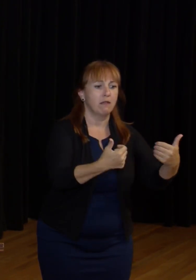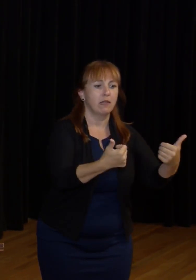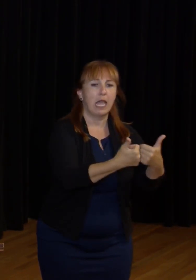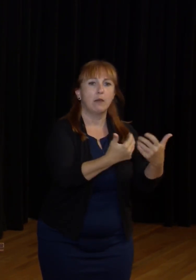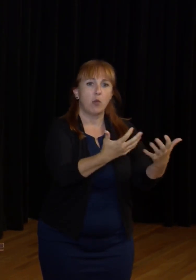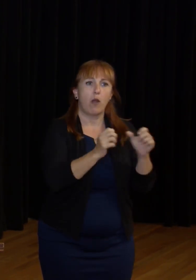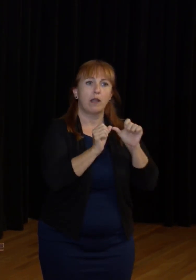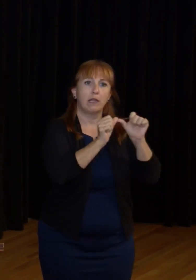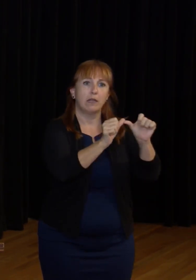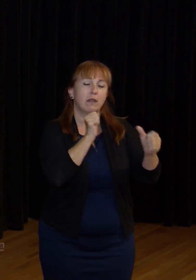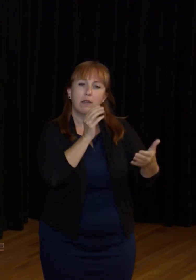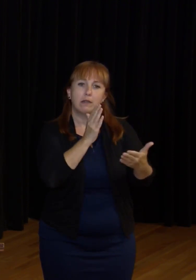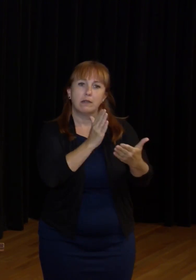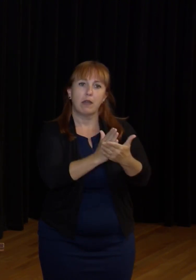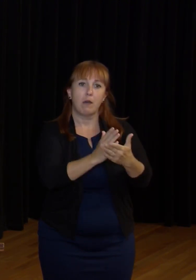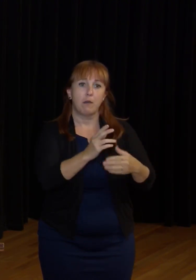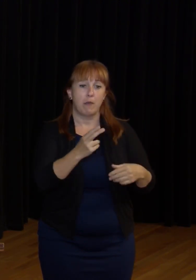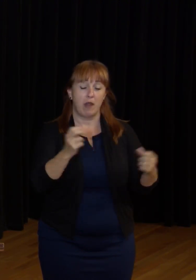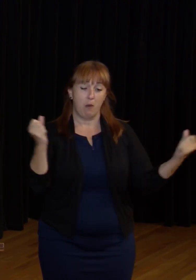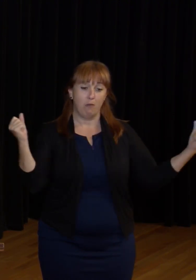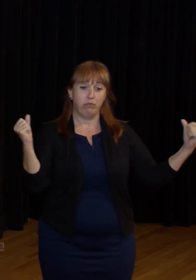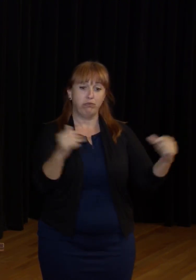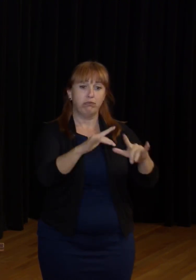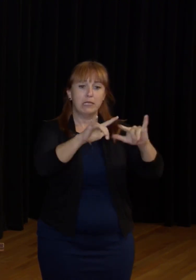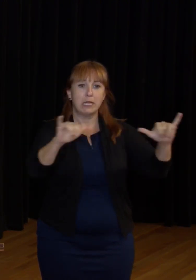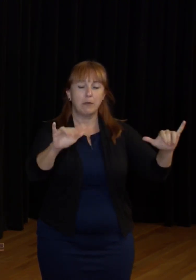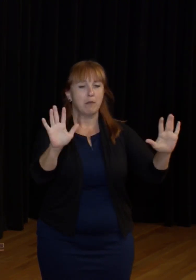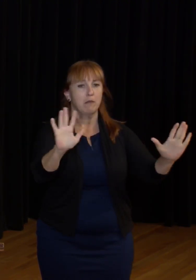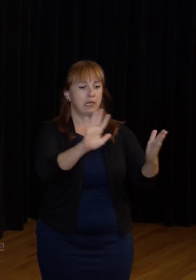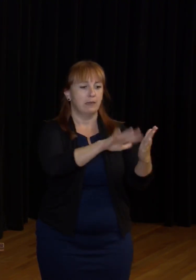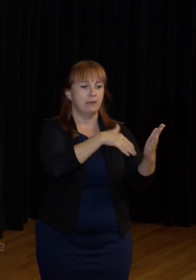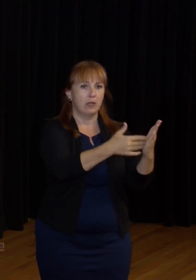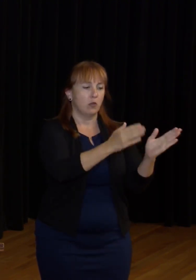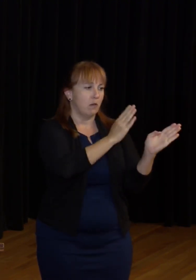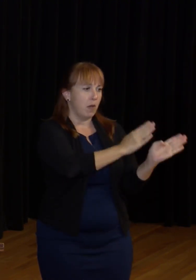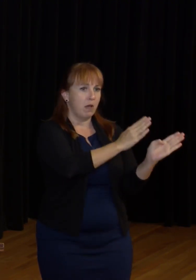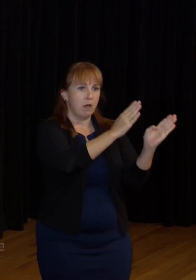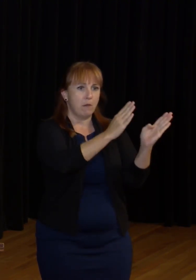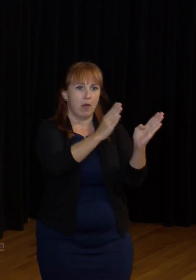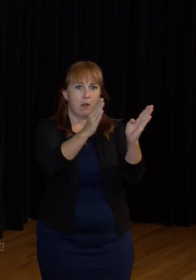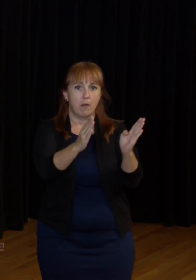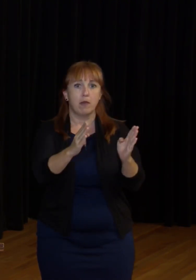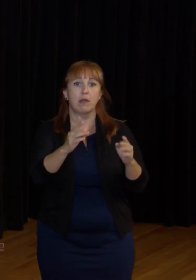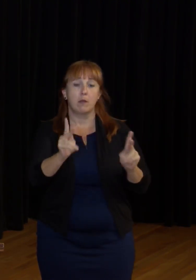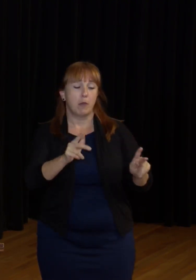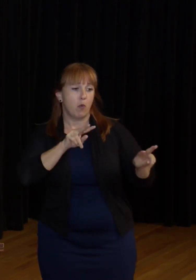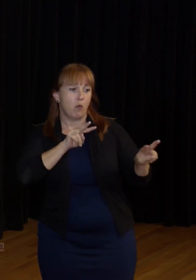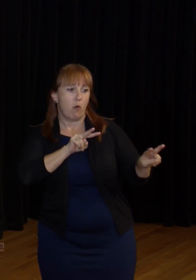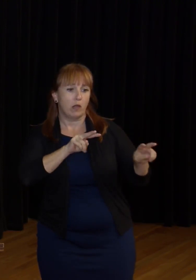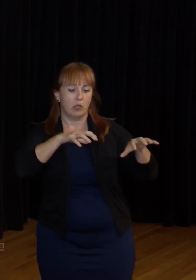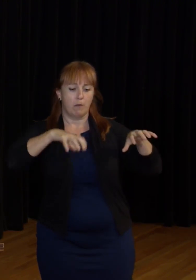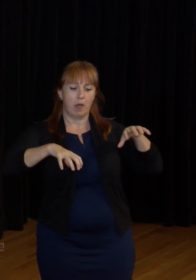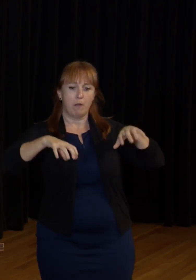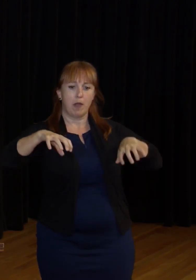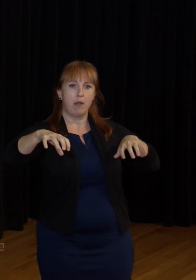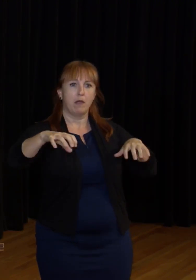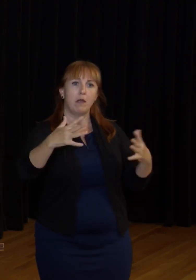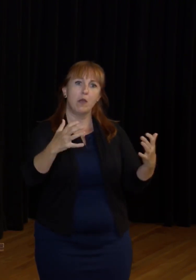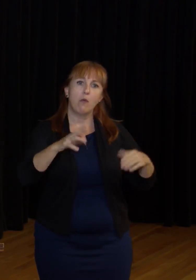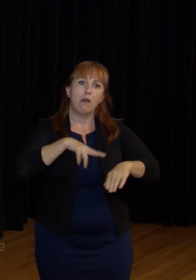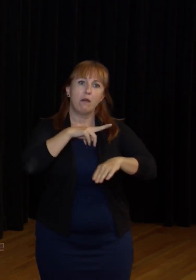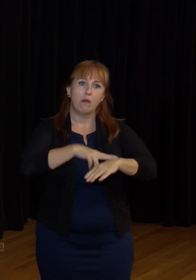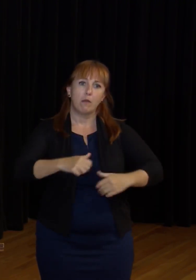staggering times and usage and whatever, and asking people who come as spectators to spread themselves out. We're trying to live as normal as we